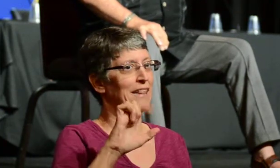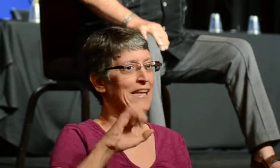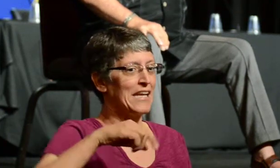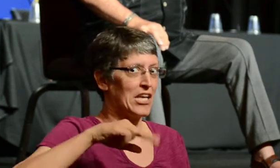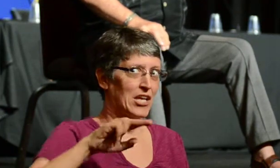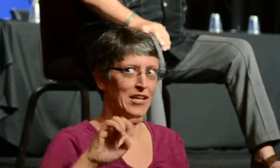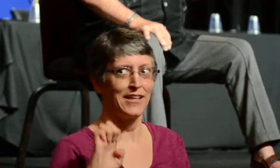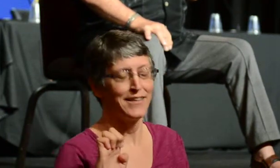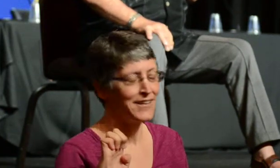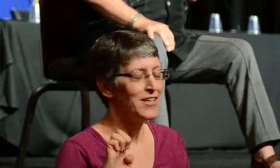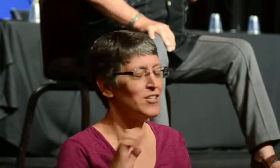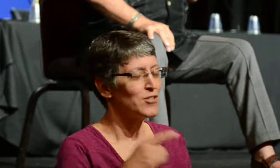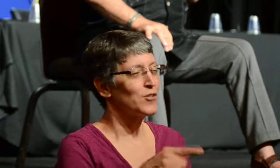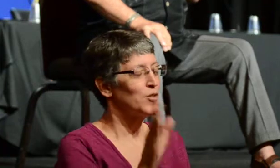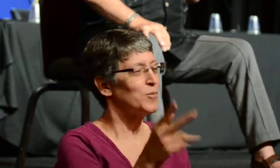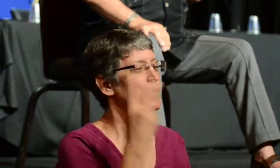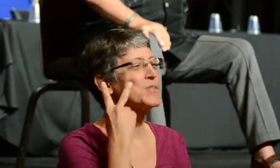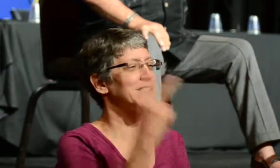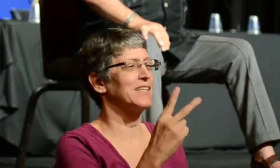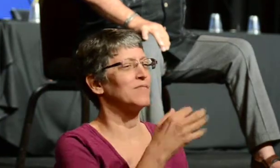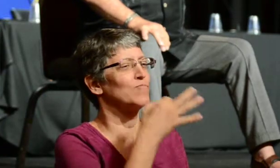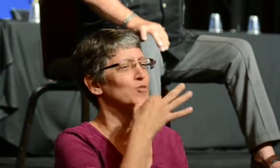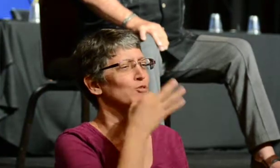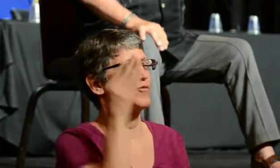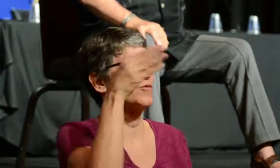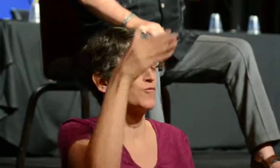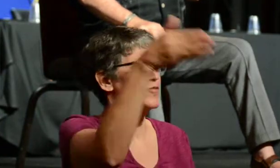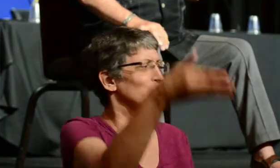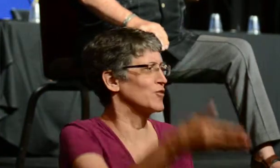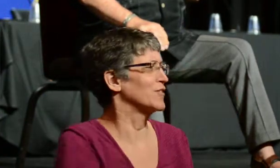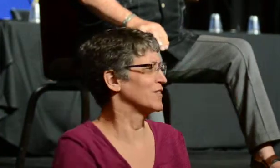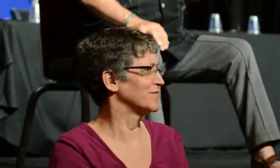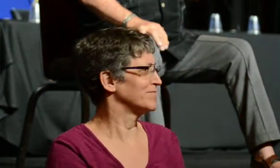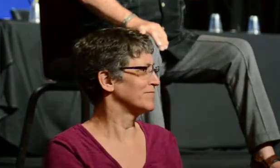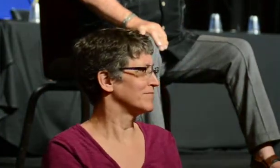So Relique will be out there, and it's a dream come true.